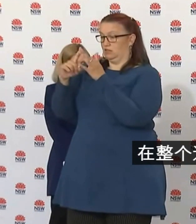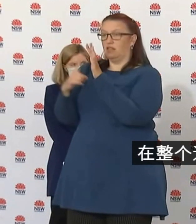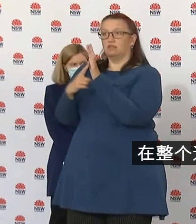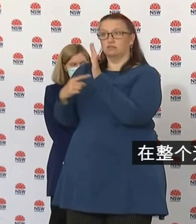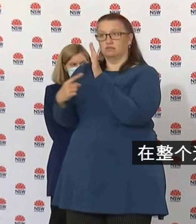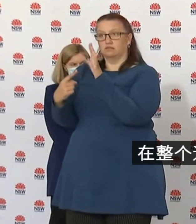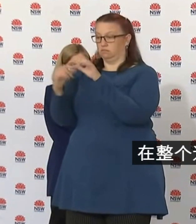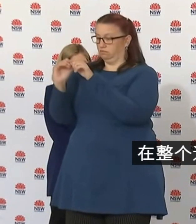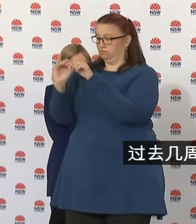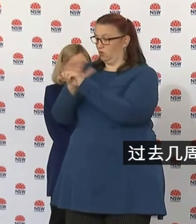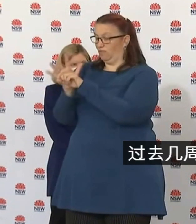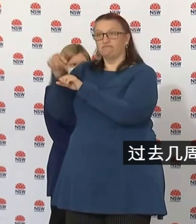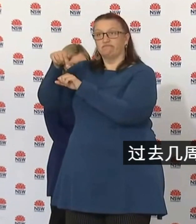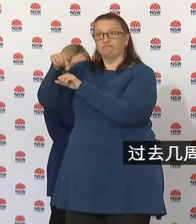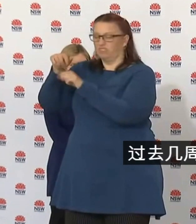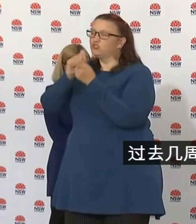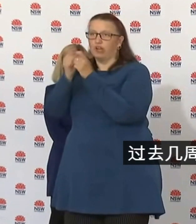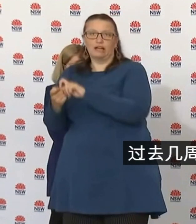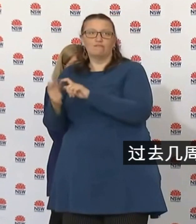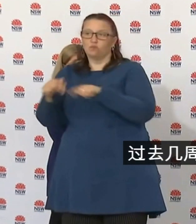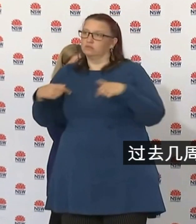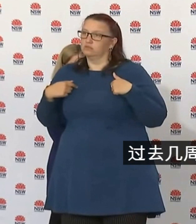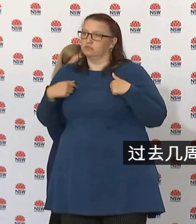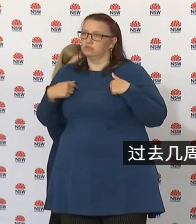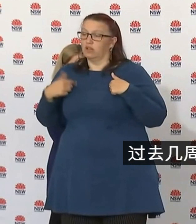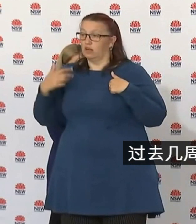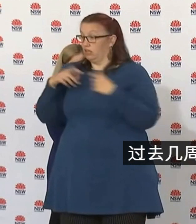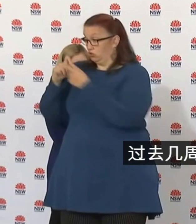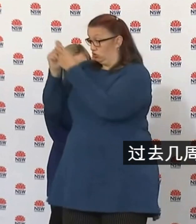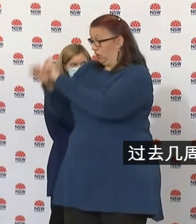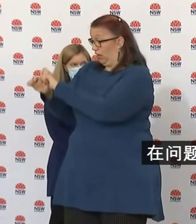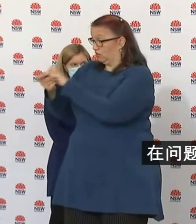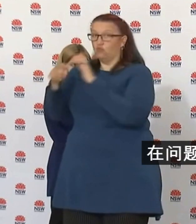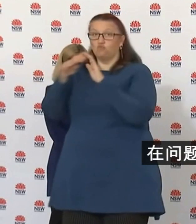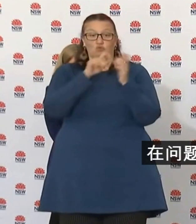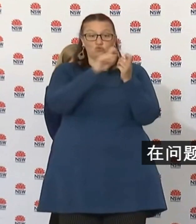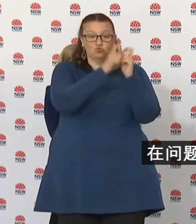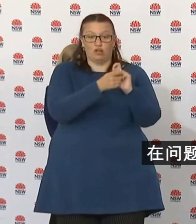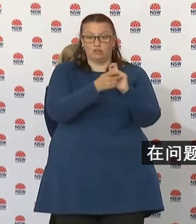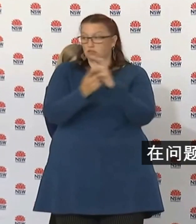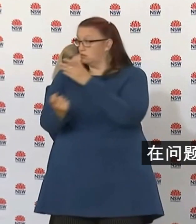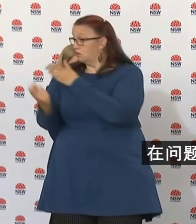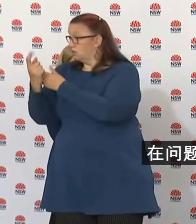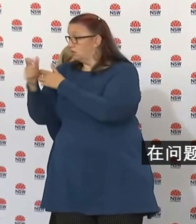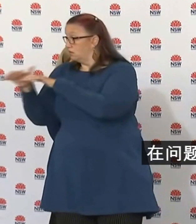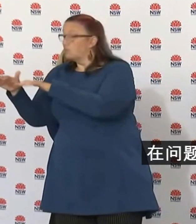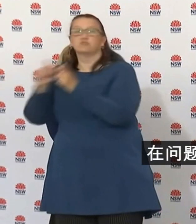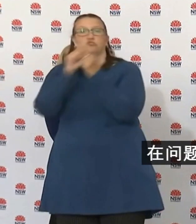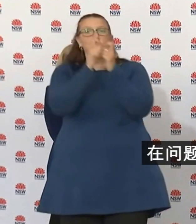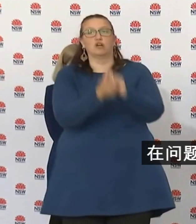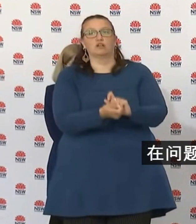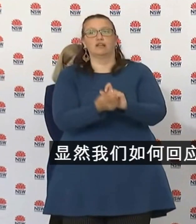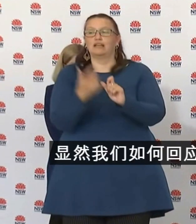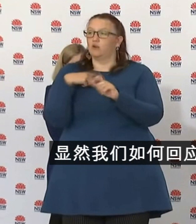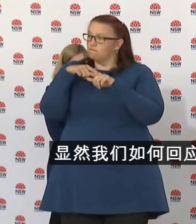So obviously over the course of the last few weeks, it's been apparent to us where the virus is circulating, where the problem areas